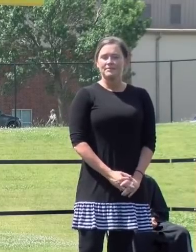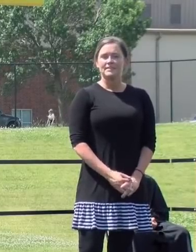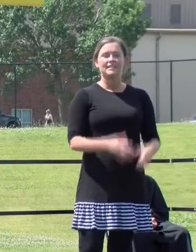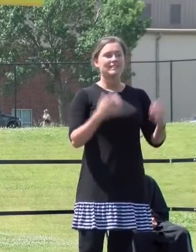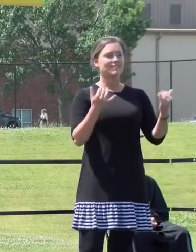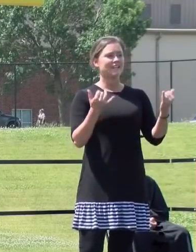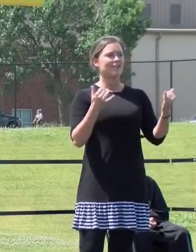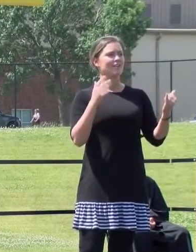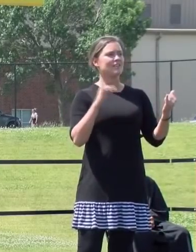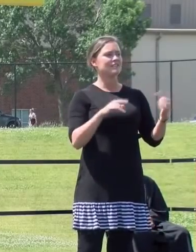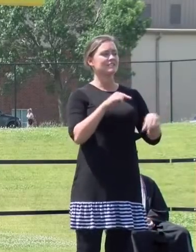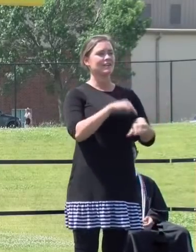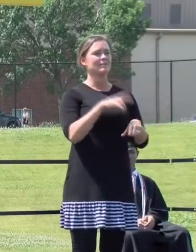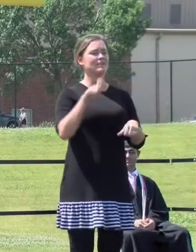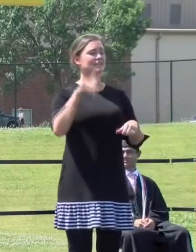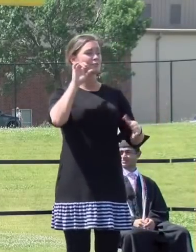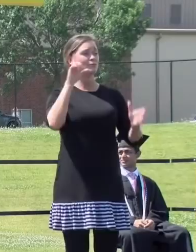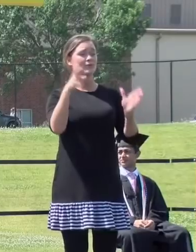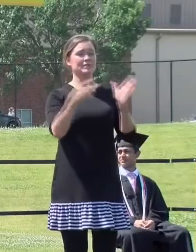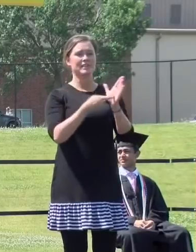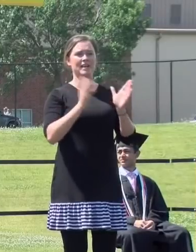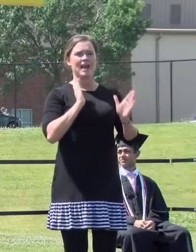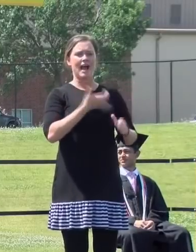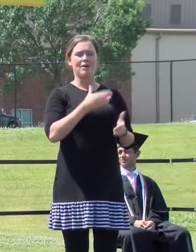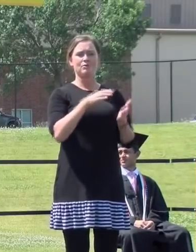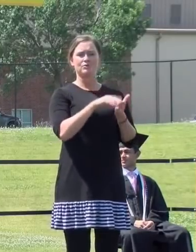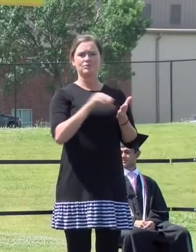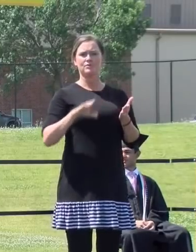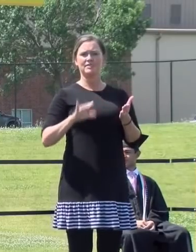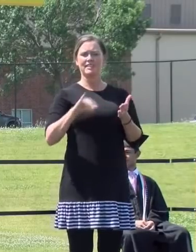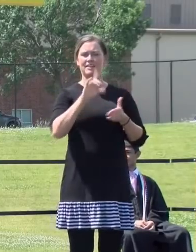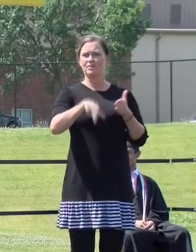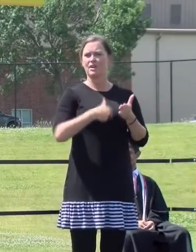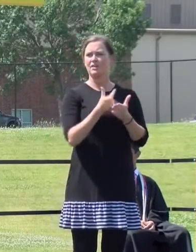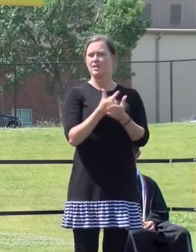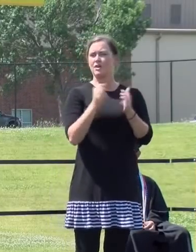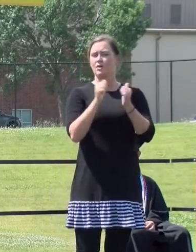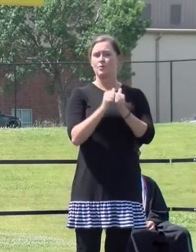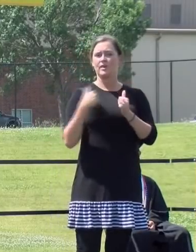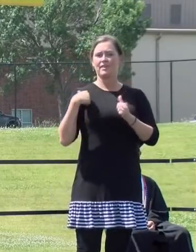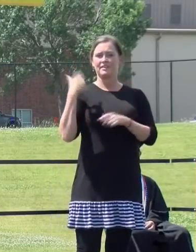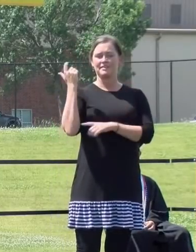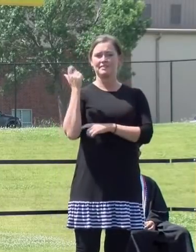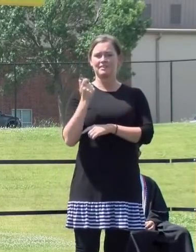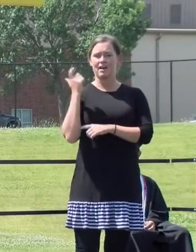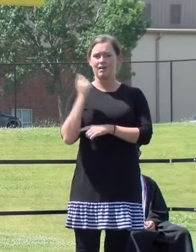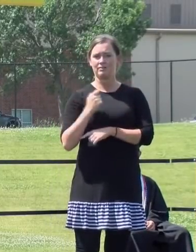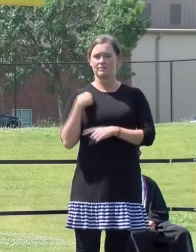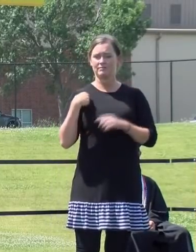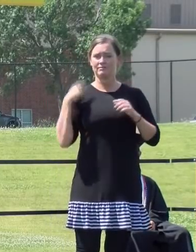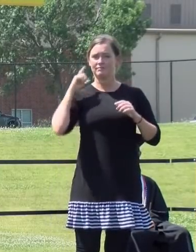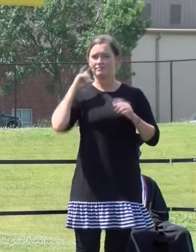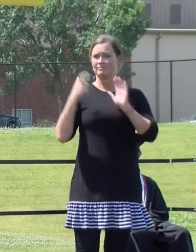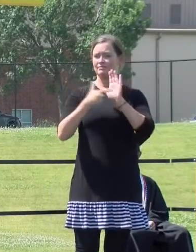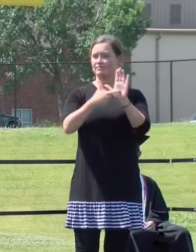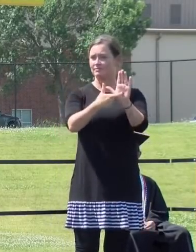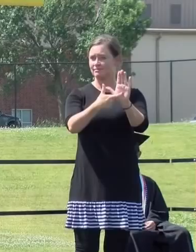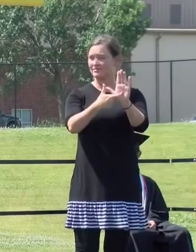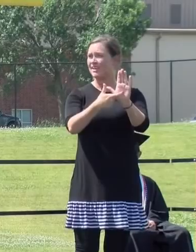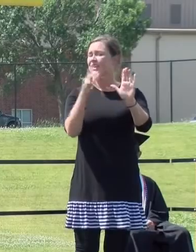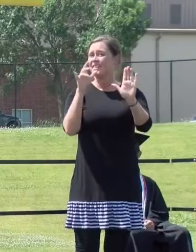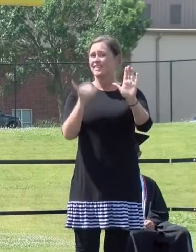At this time, we would also like to recognize our students graduating with a Scholars Designation. The